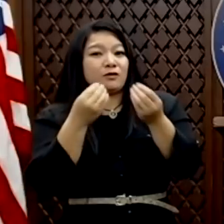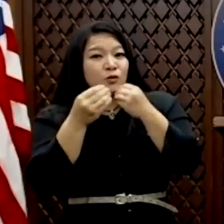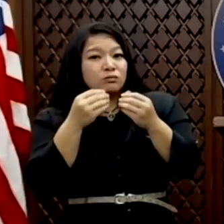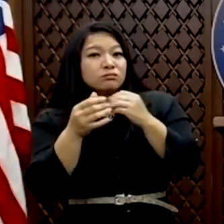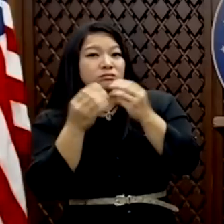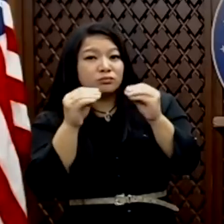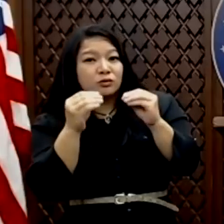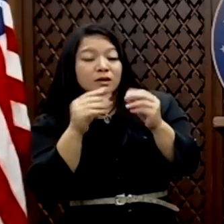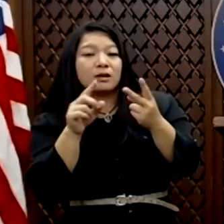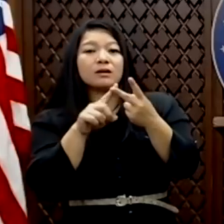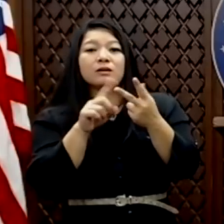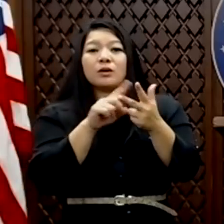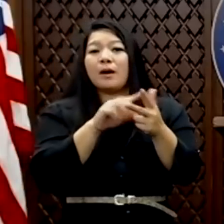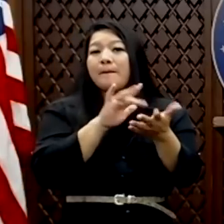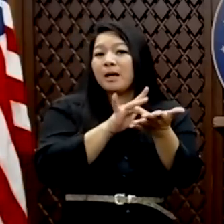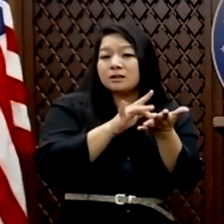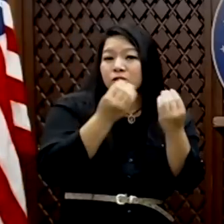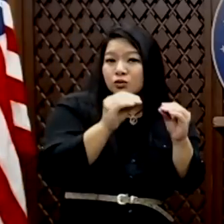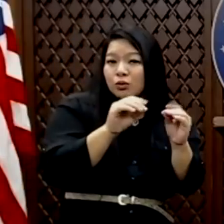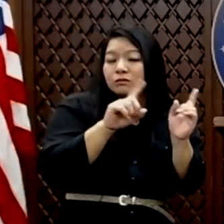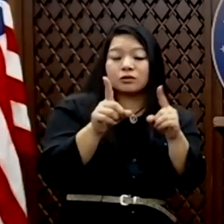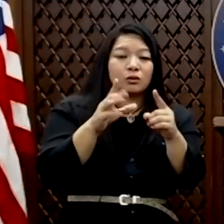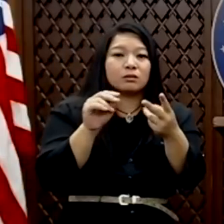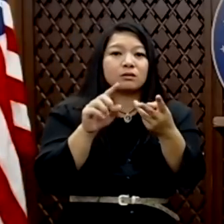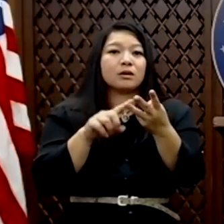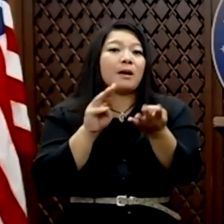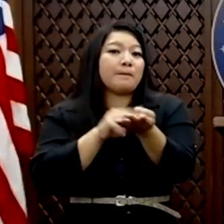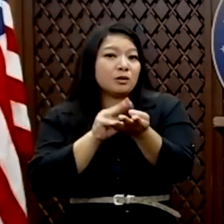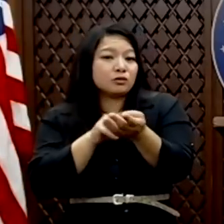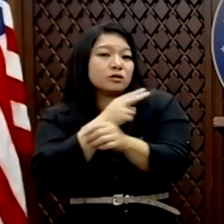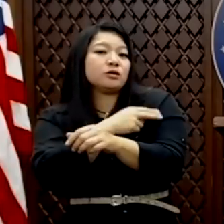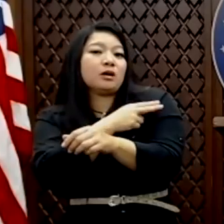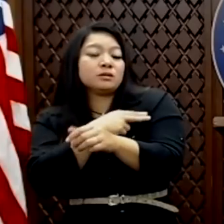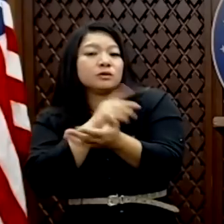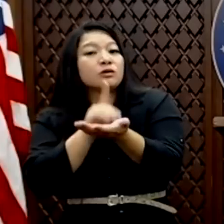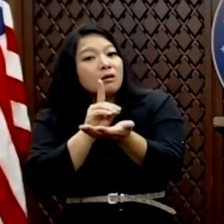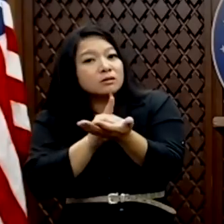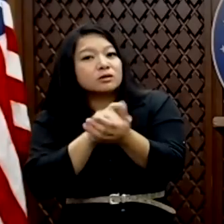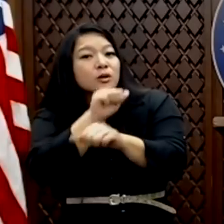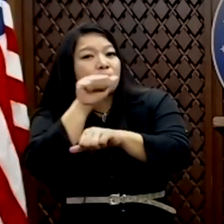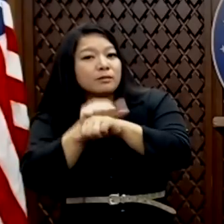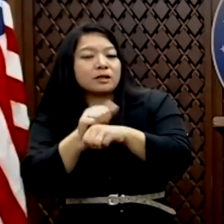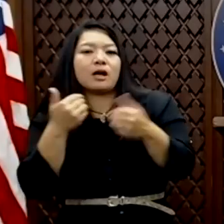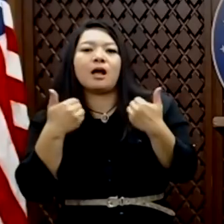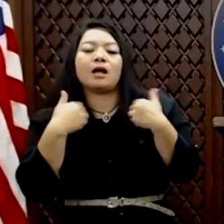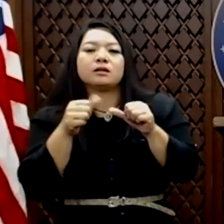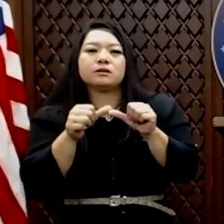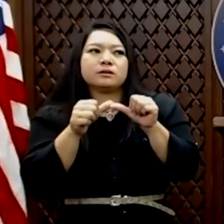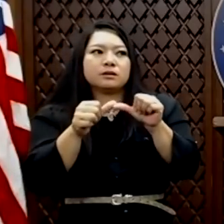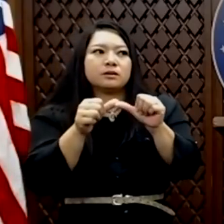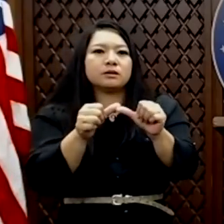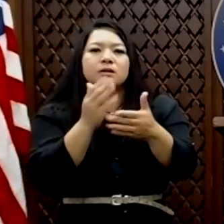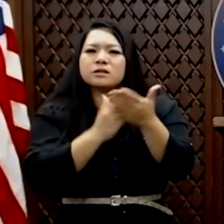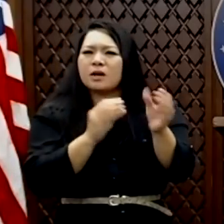They still have to do their pharmacy. They still have to go to their medical clinics. You know, there has to be